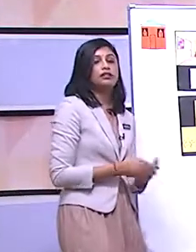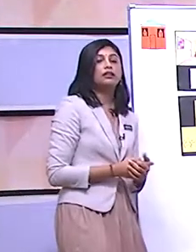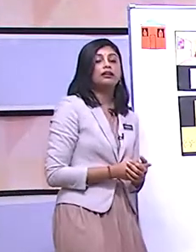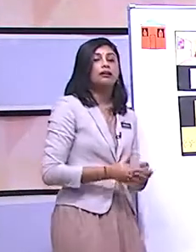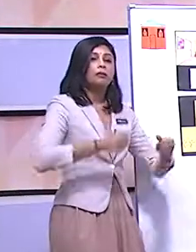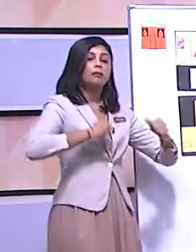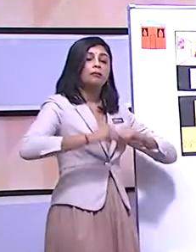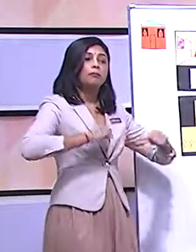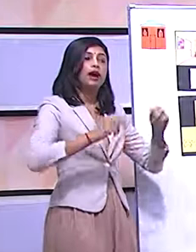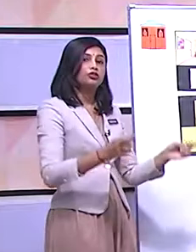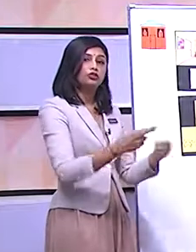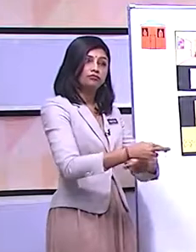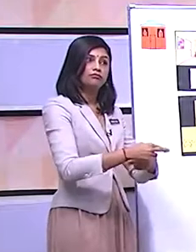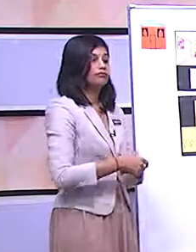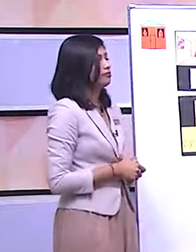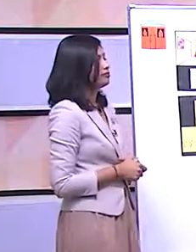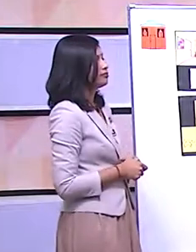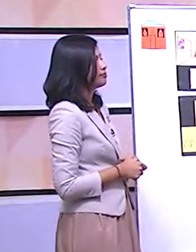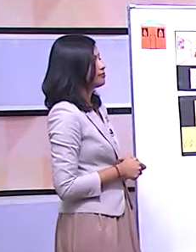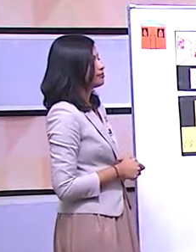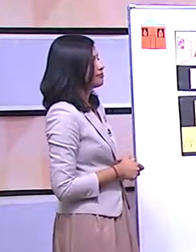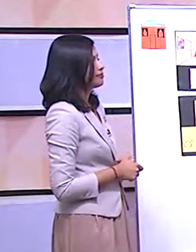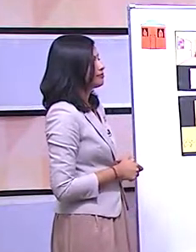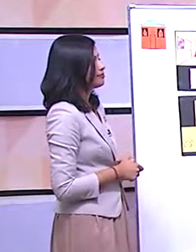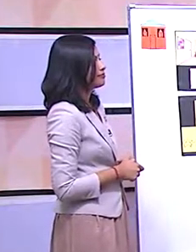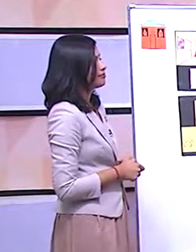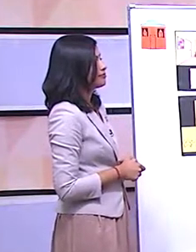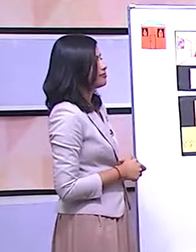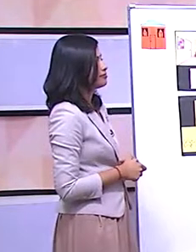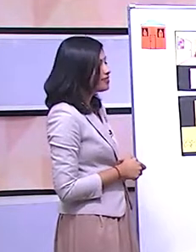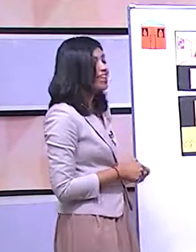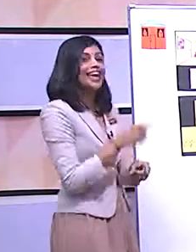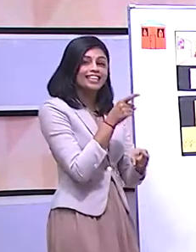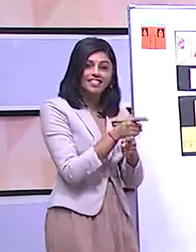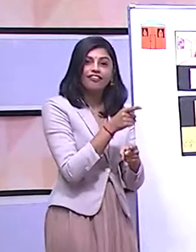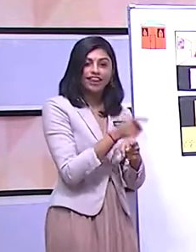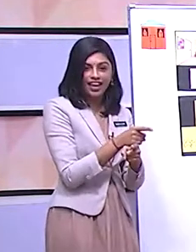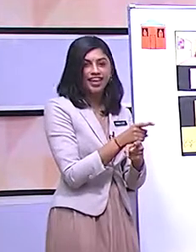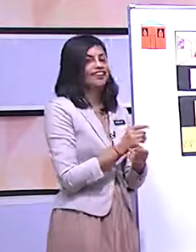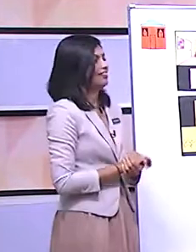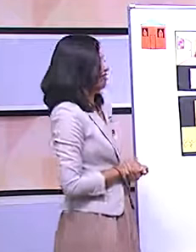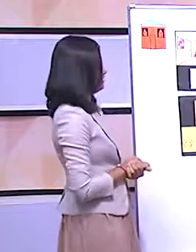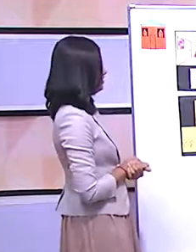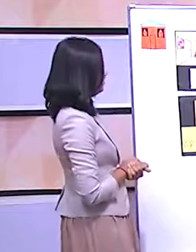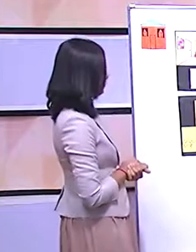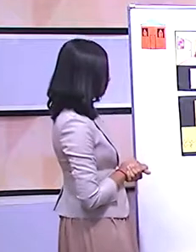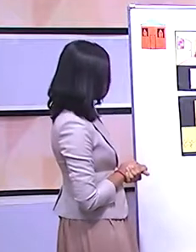the bathroom? I think this is correct. Yes, correct. Okay. So,